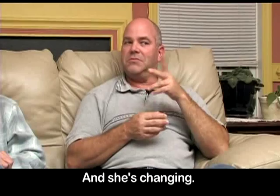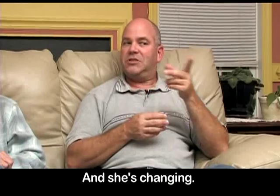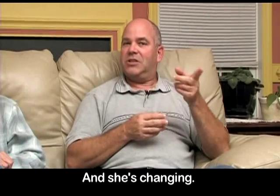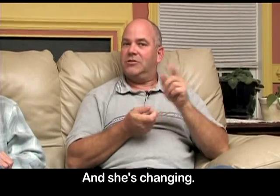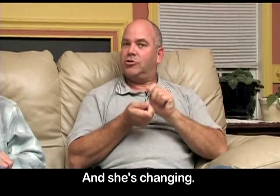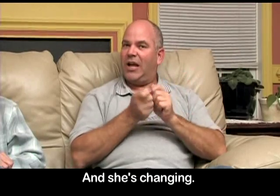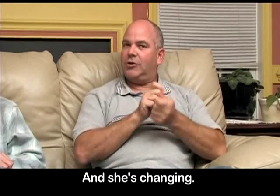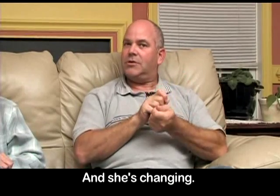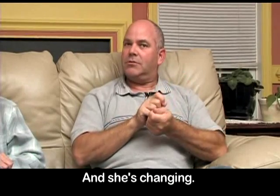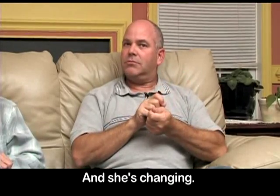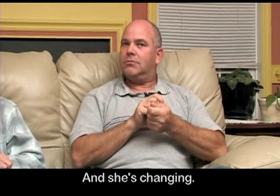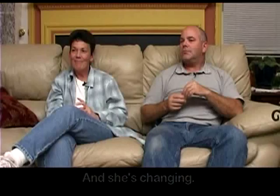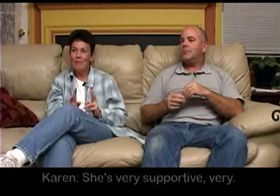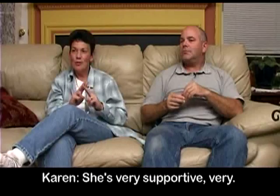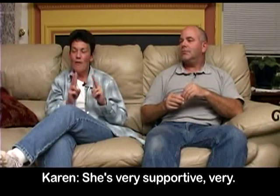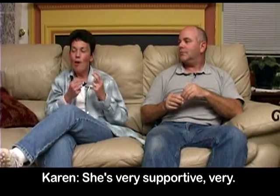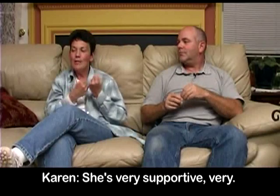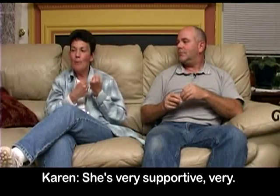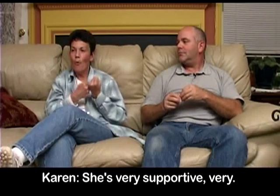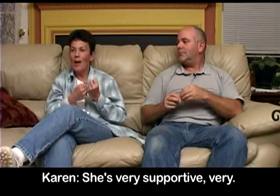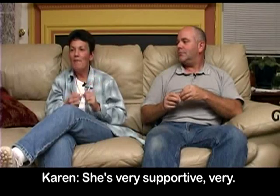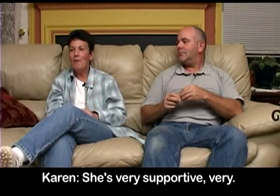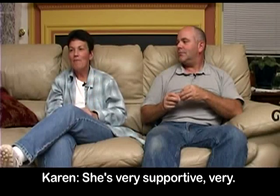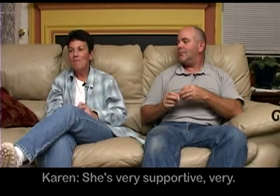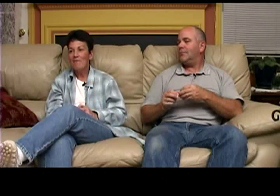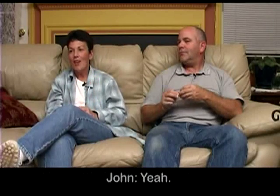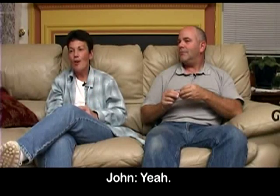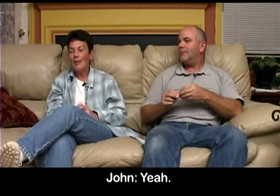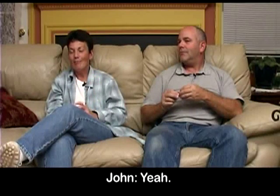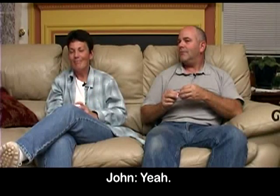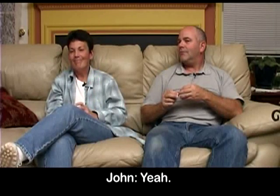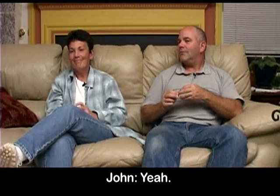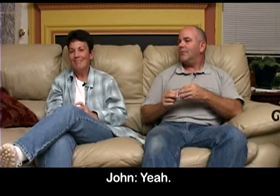She changed it. She's very supportive. Very.